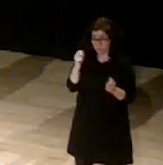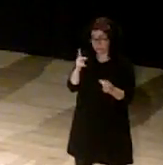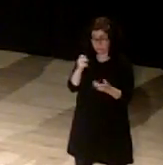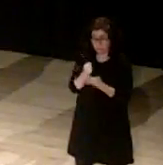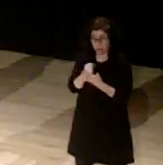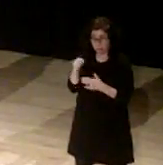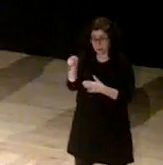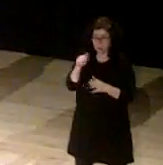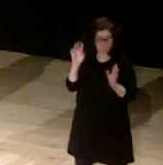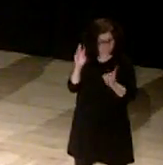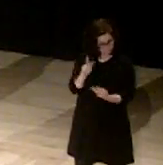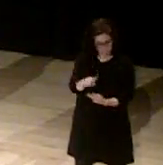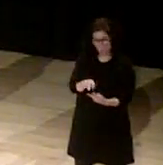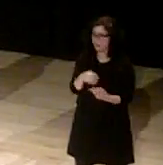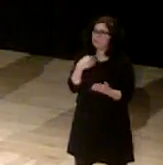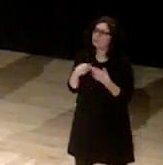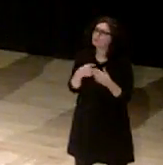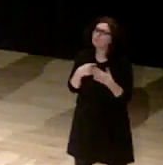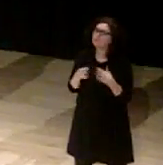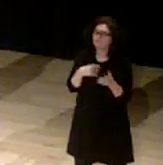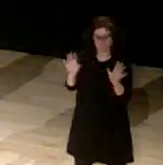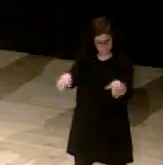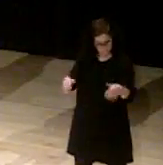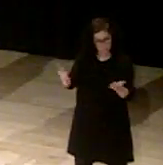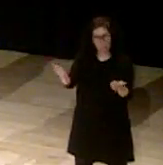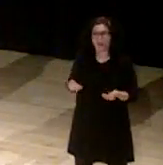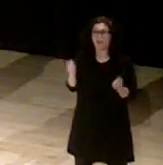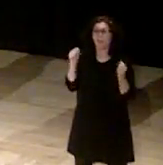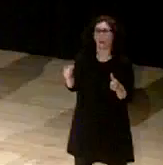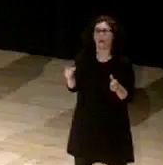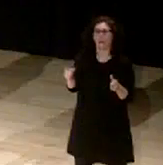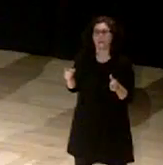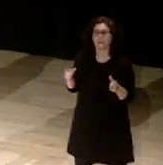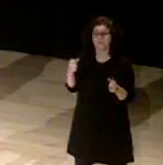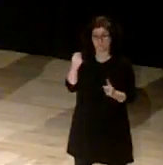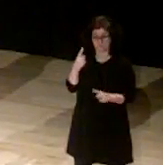helpful for, you're welcome. And so